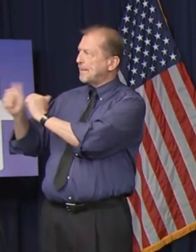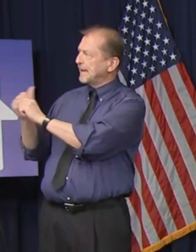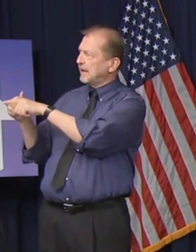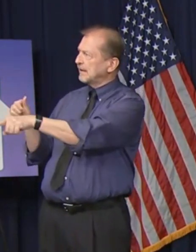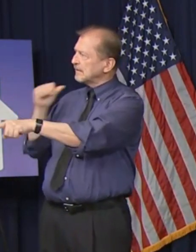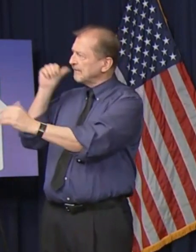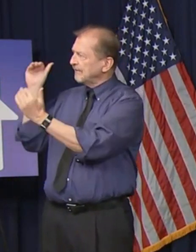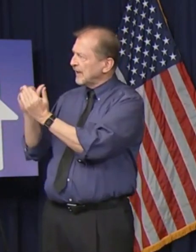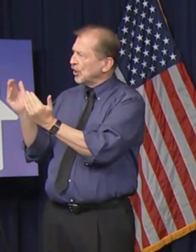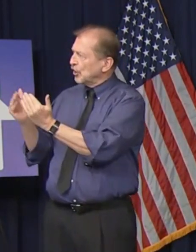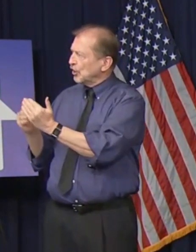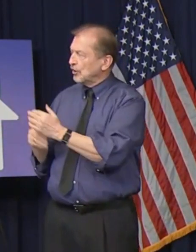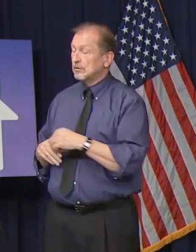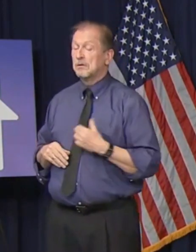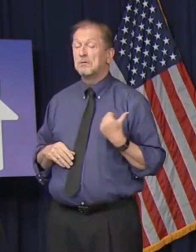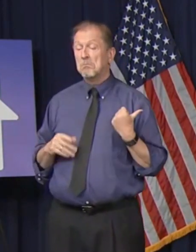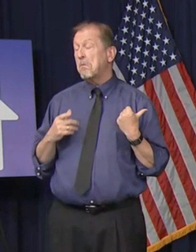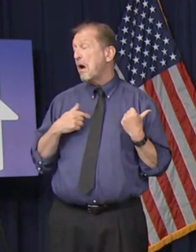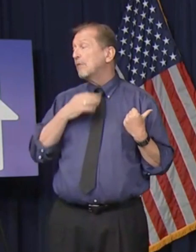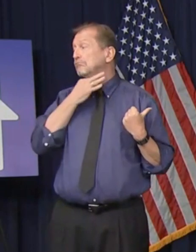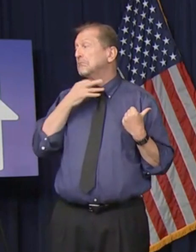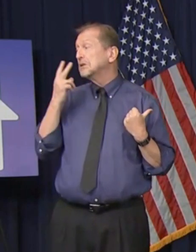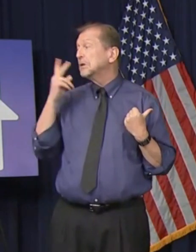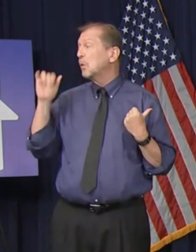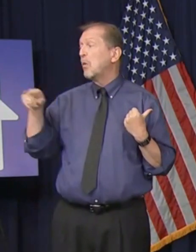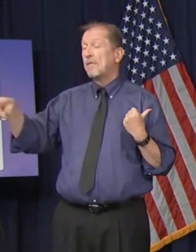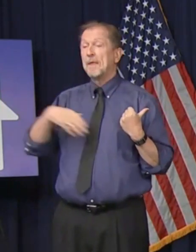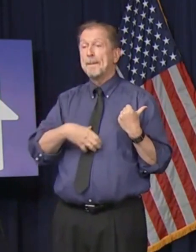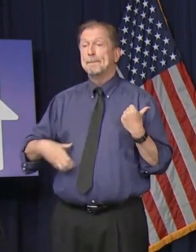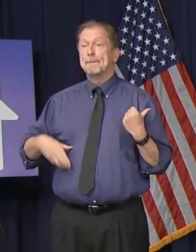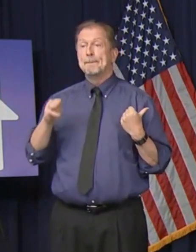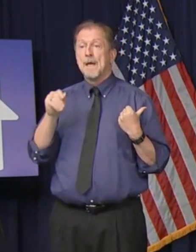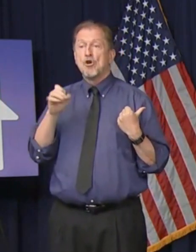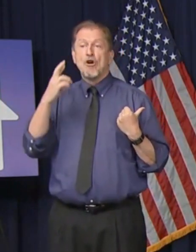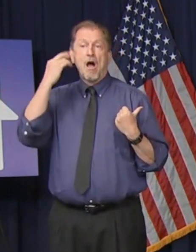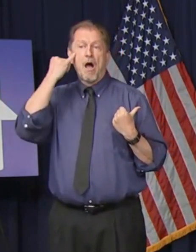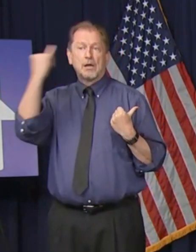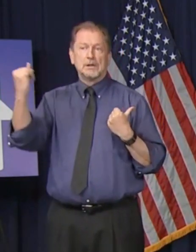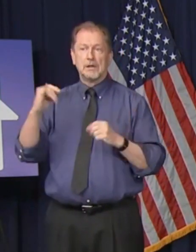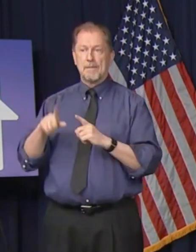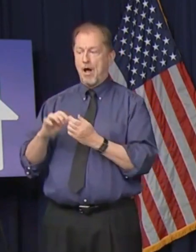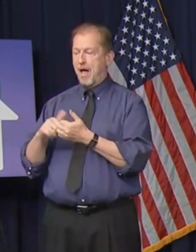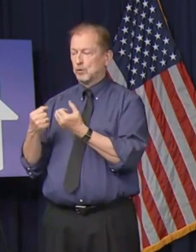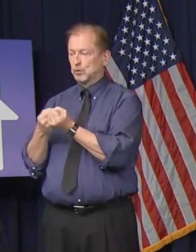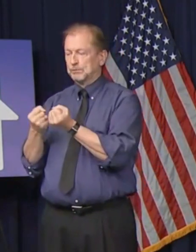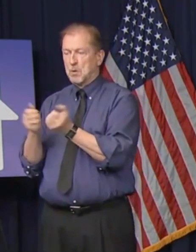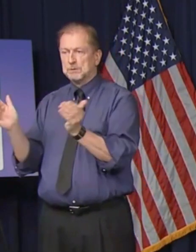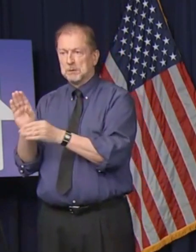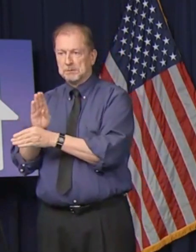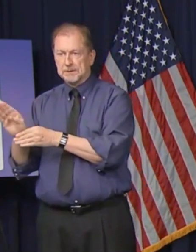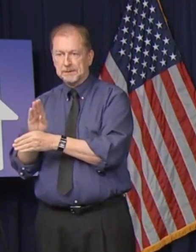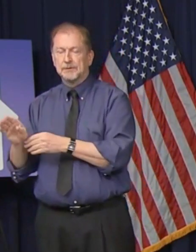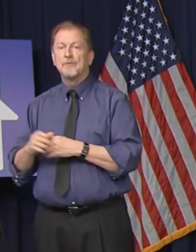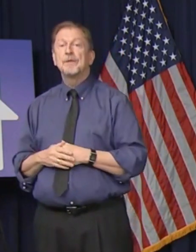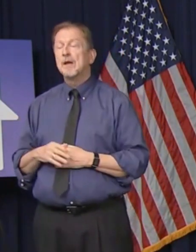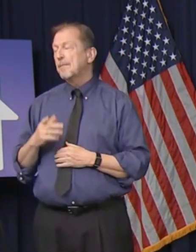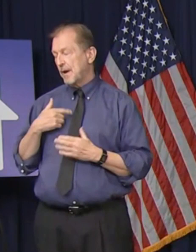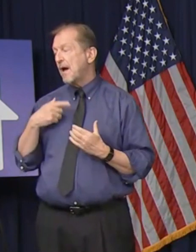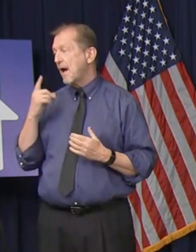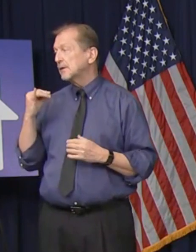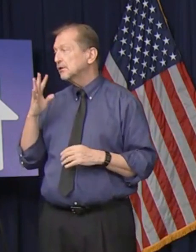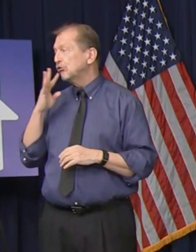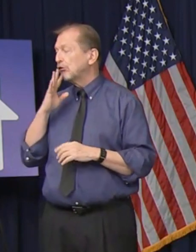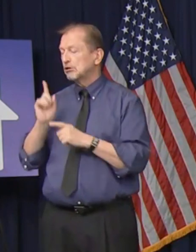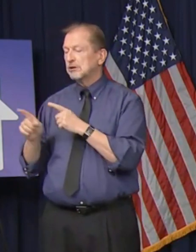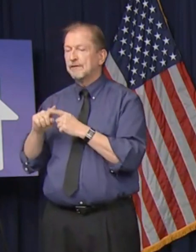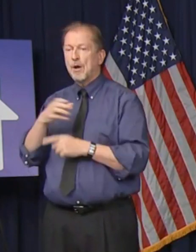I certainly would like to look at what they, how they are configuring their suggestion. But, I've spoken with mayors all across the